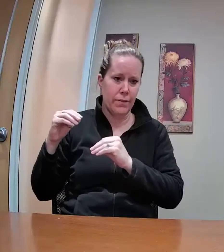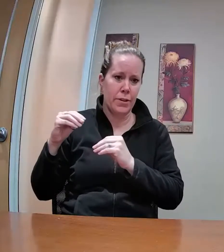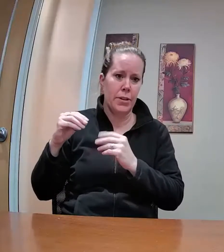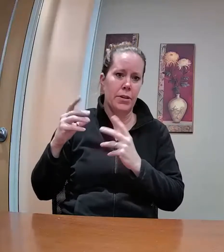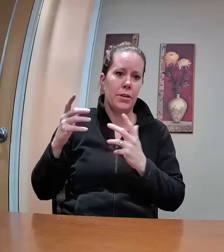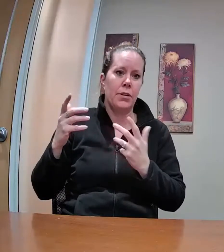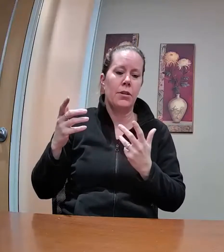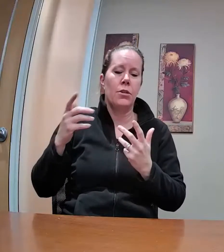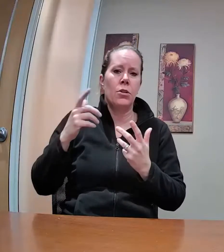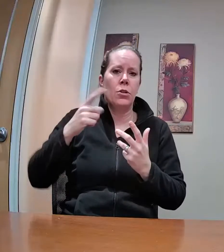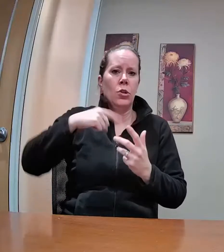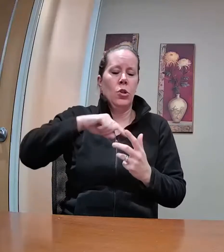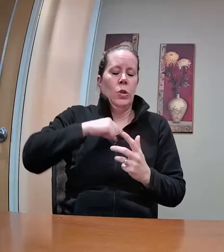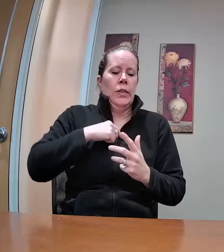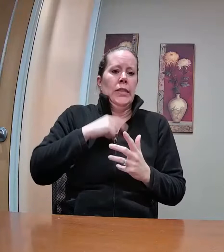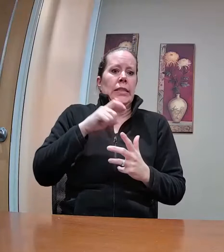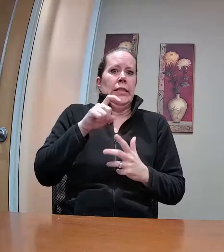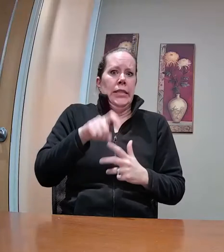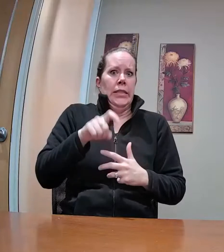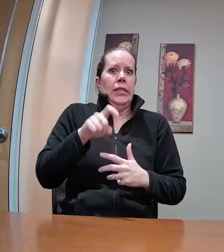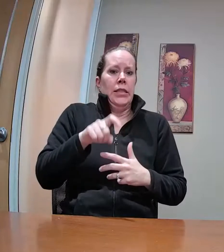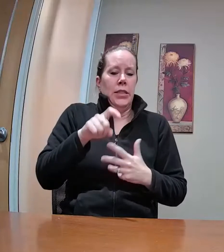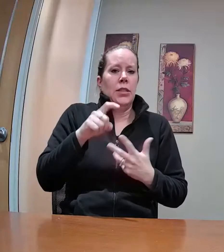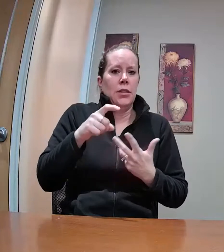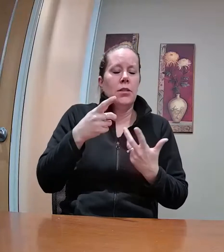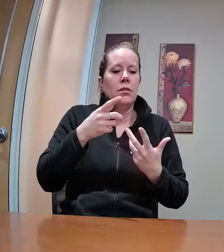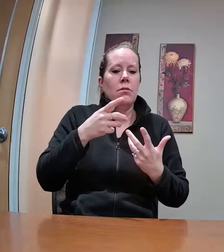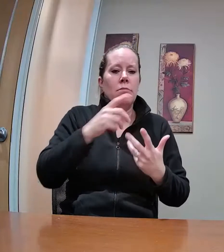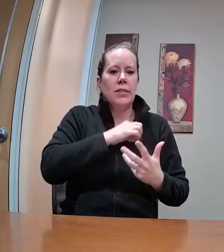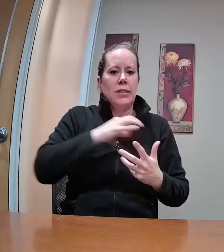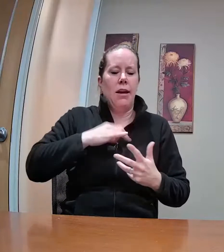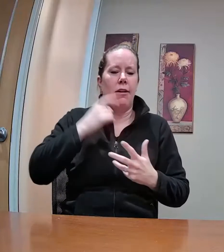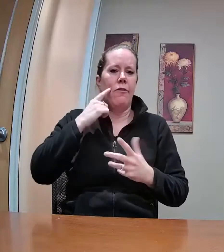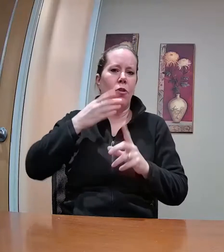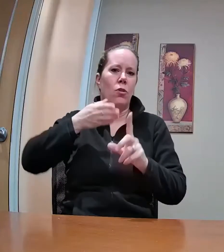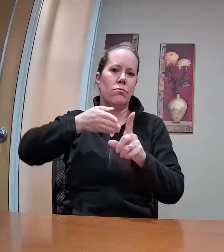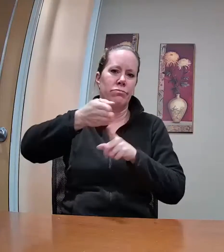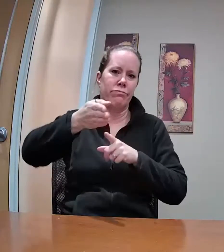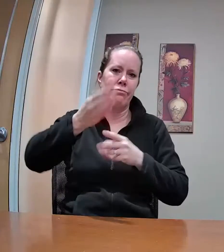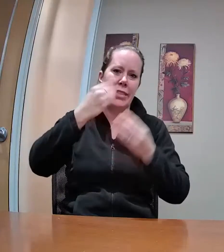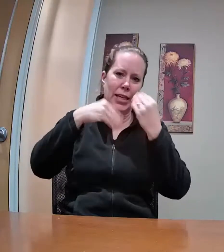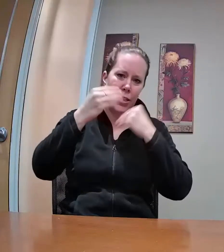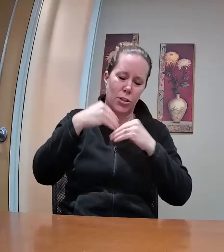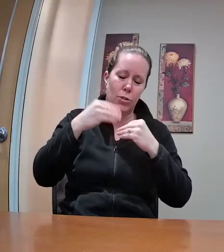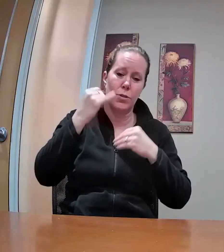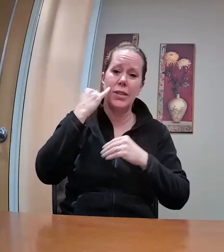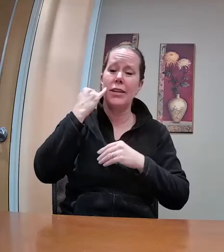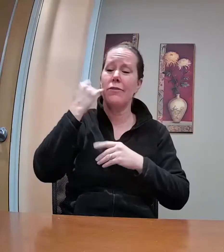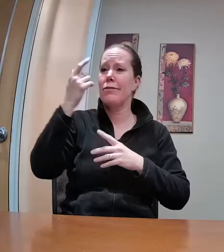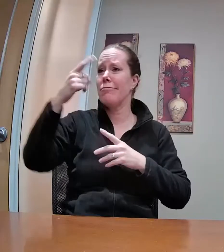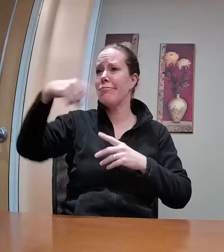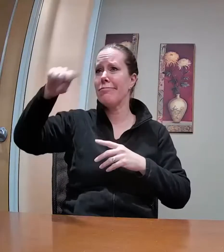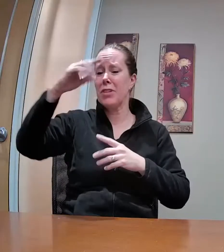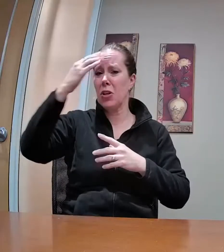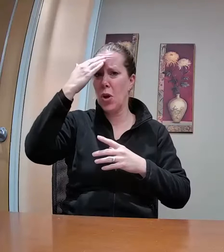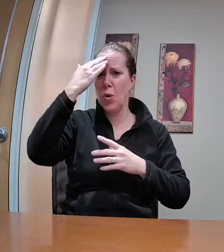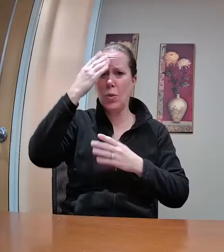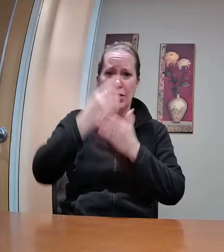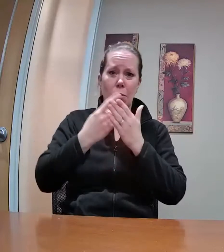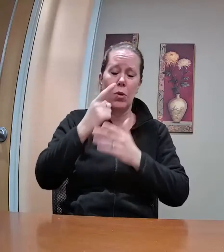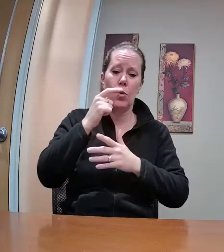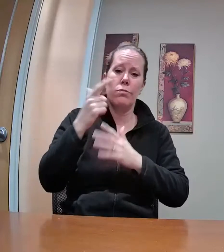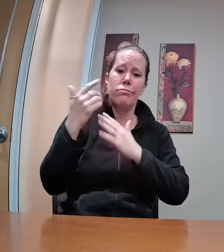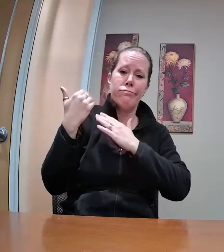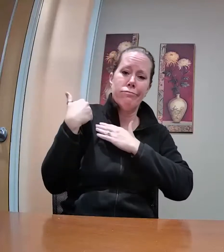and we're desperate. If you know of anybody who's looking for a job in way of cooking, we need them.